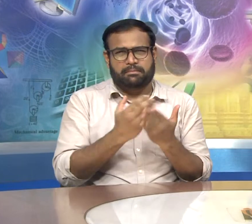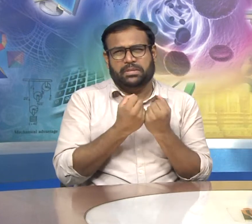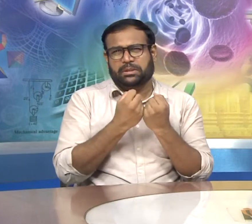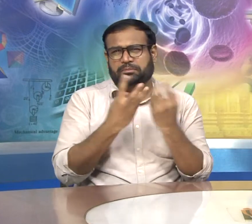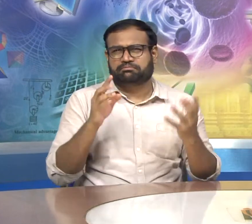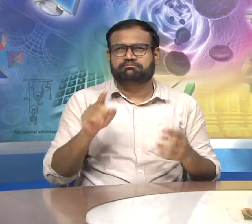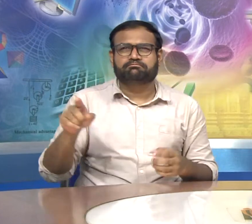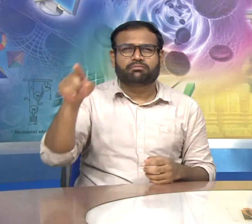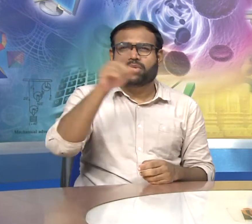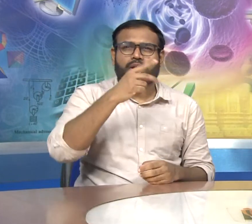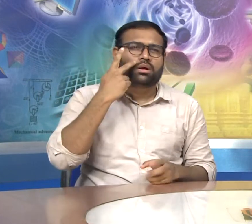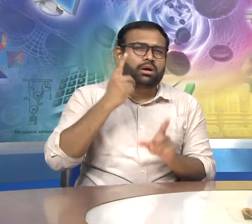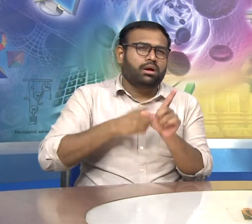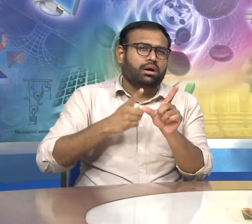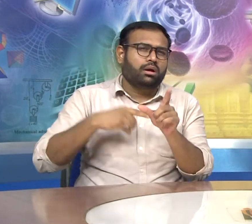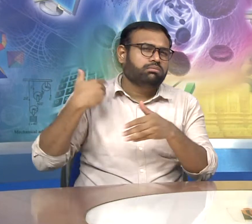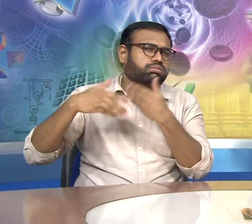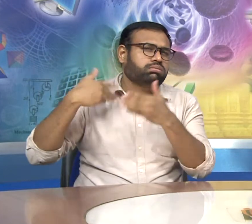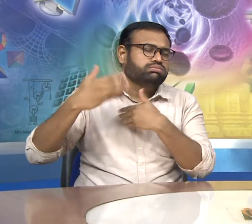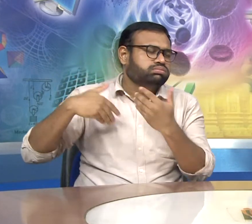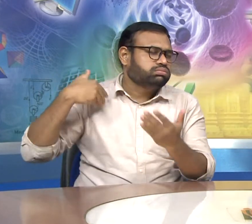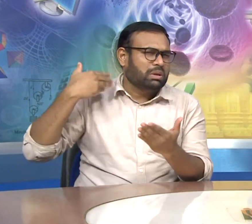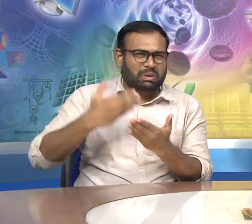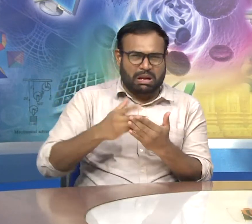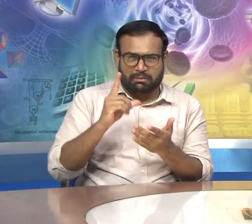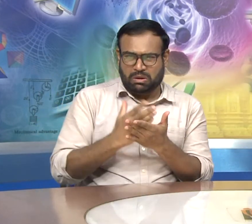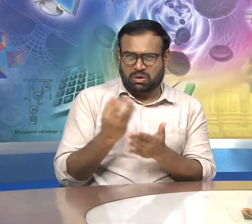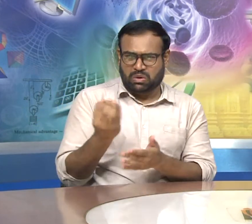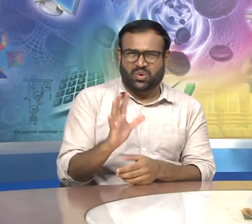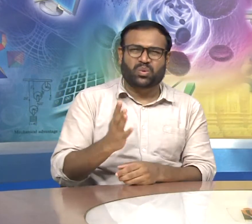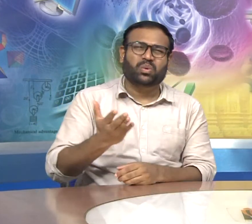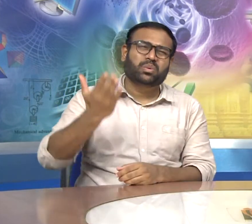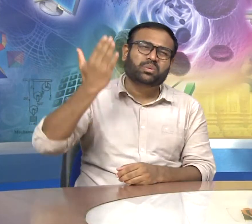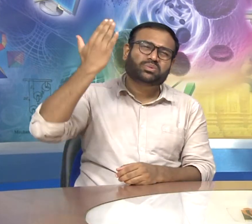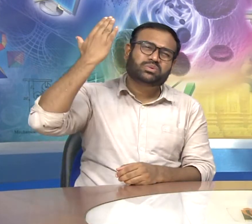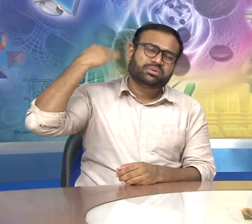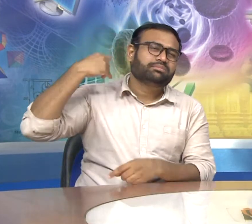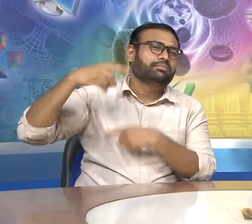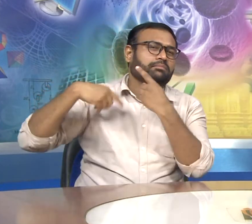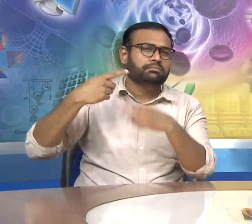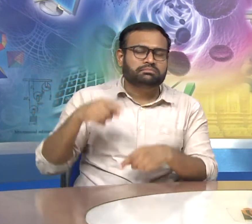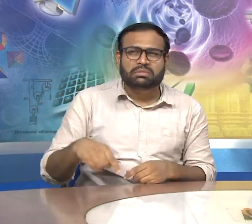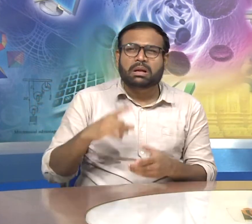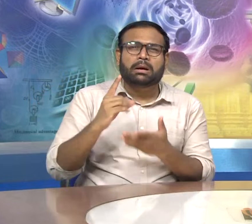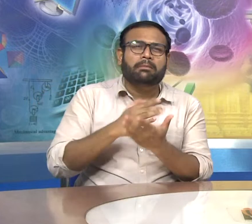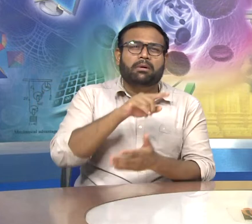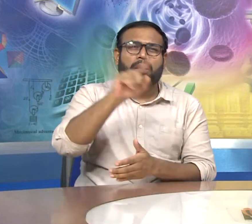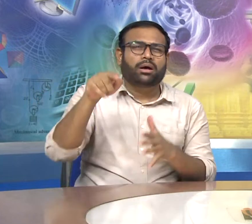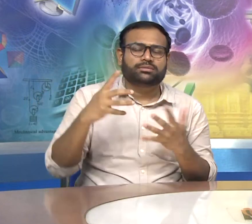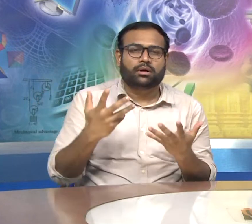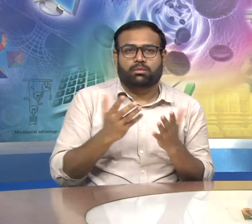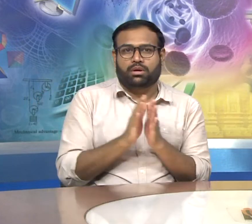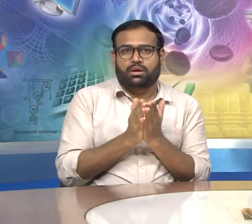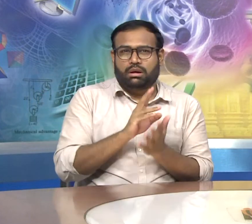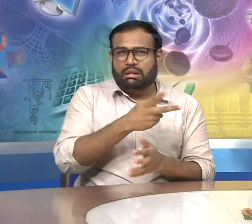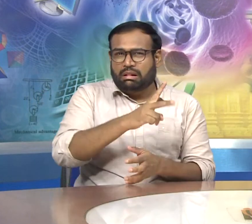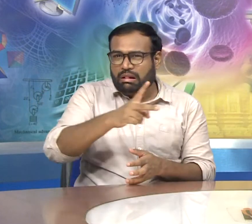chapter. Libraries since ages have stored materials that enable ideas,